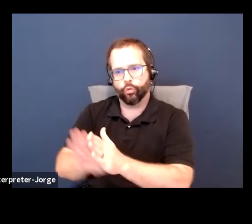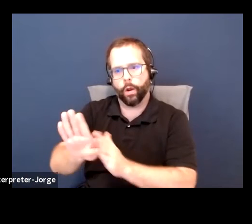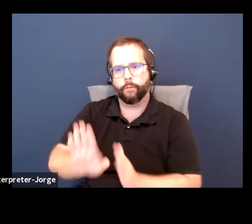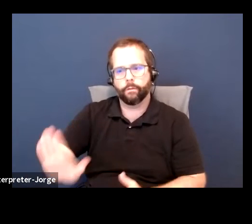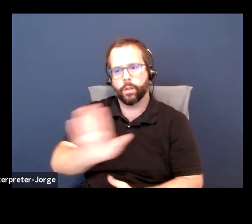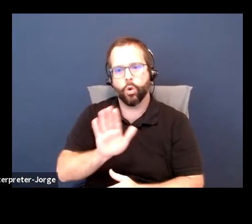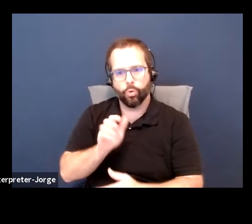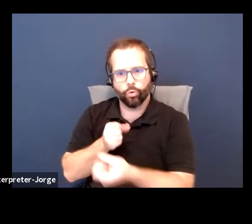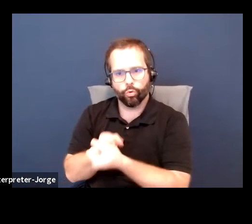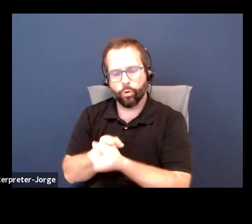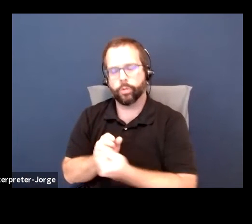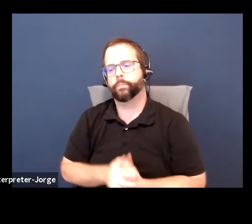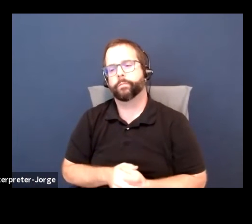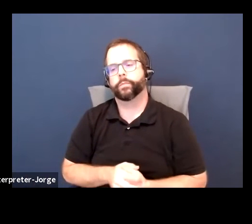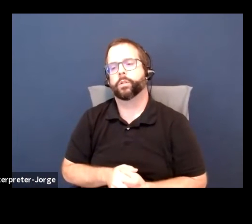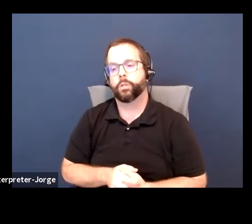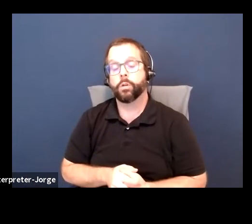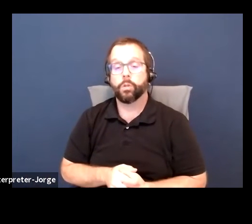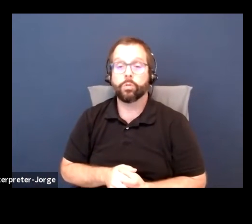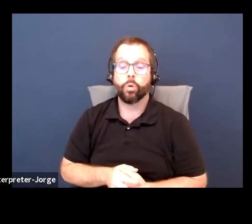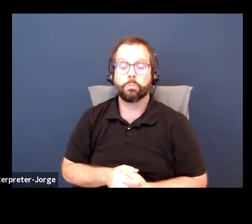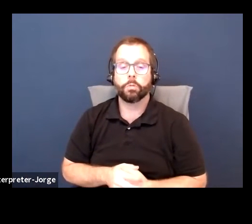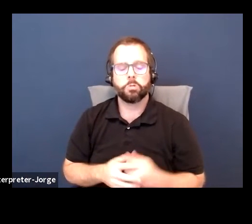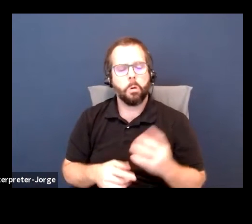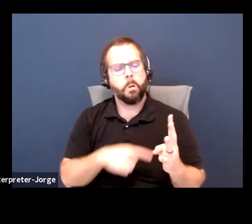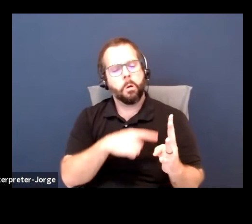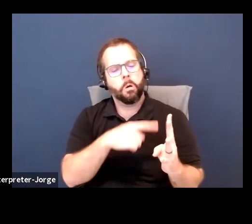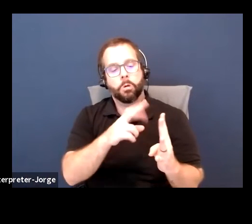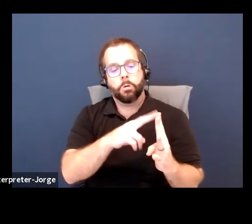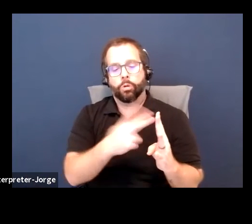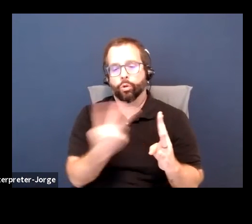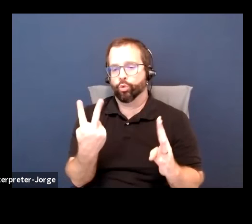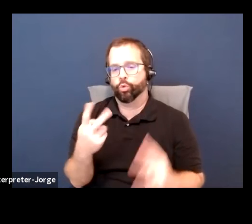there are a couple NCOs that do want to see